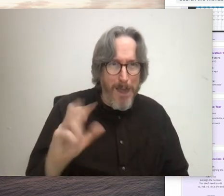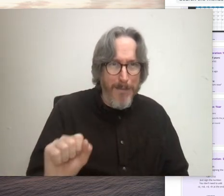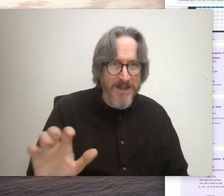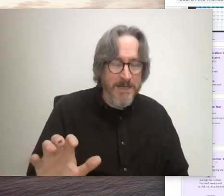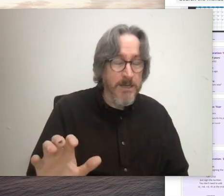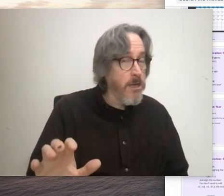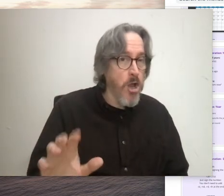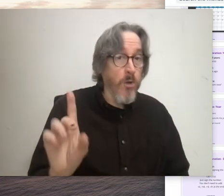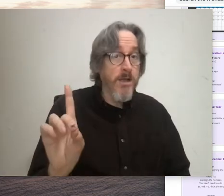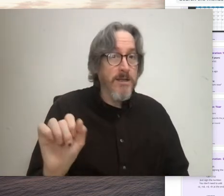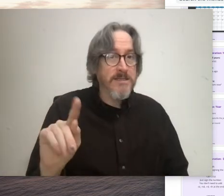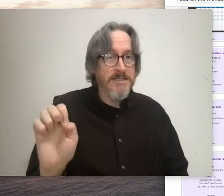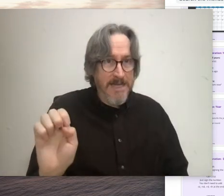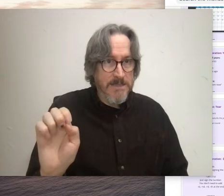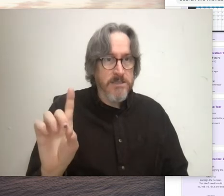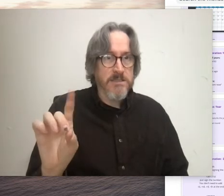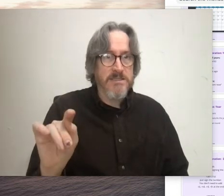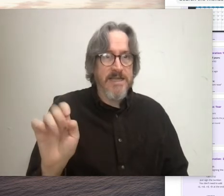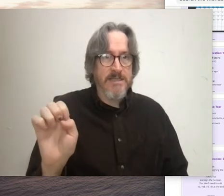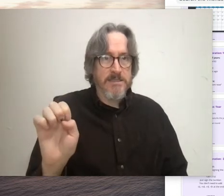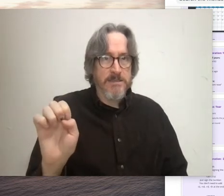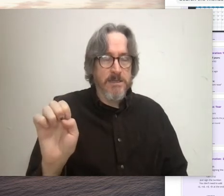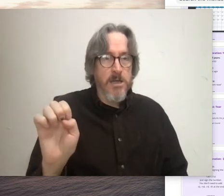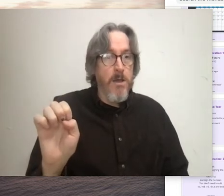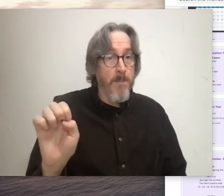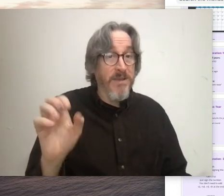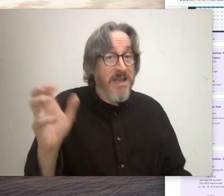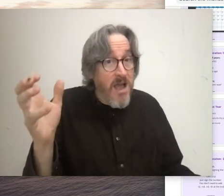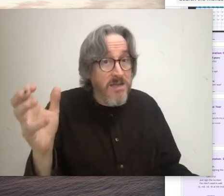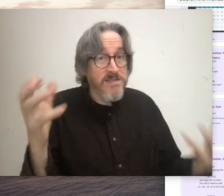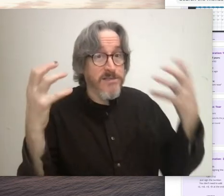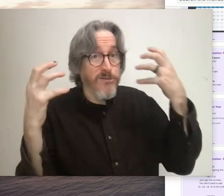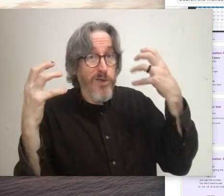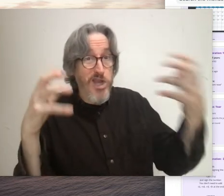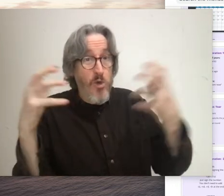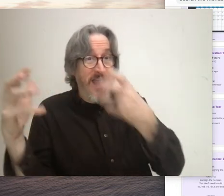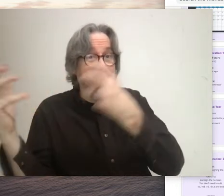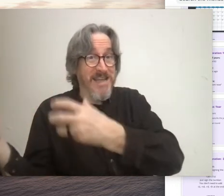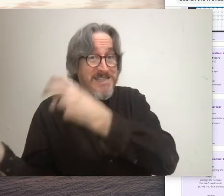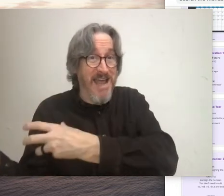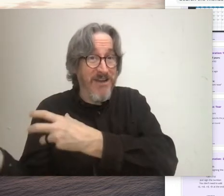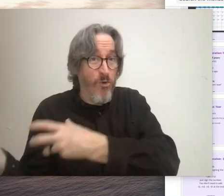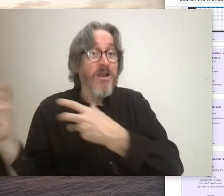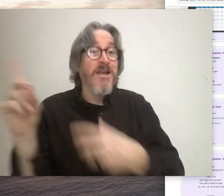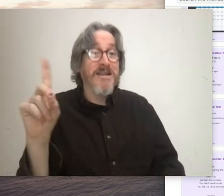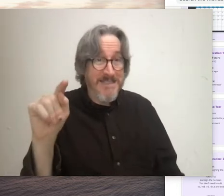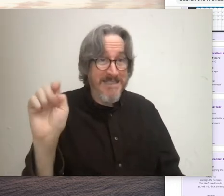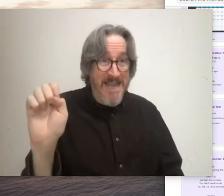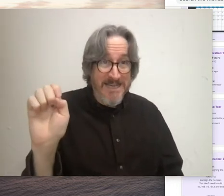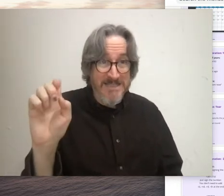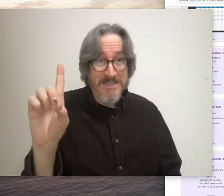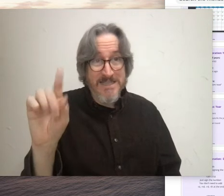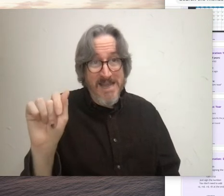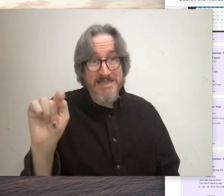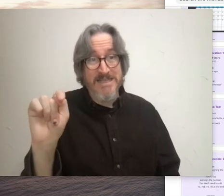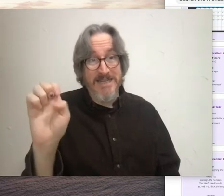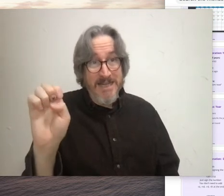Blah, blah, blah, blah. That's it. No. Date. Date. But because we know that's that sign for